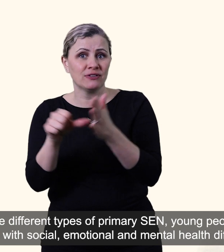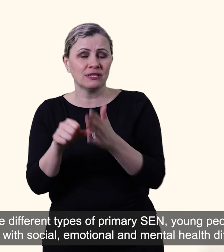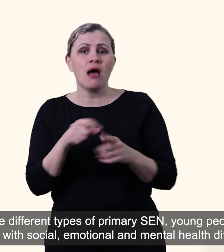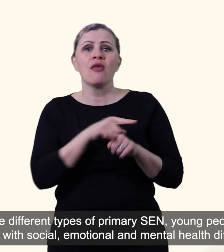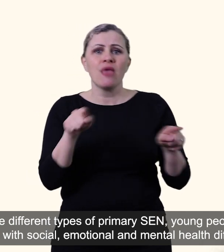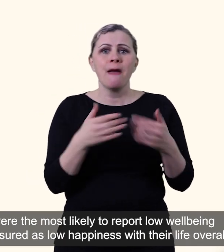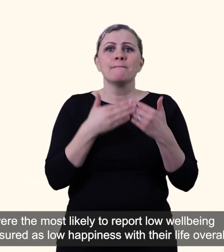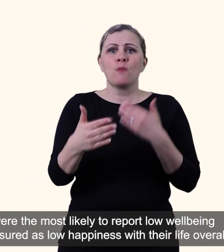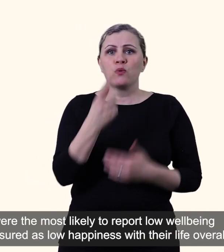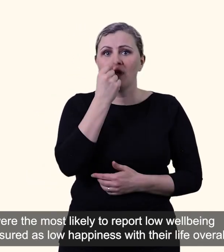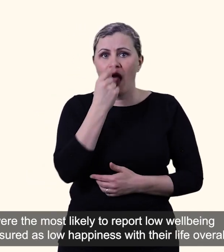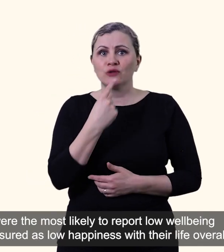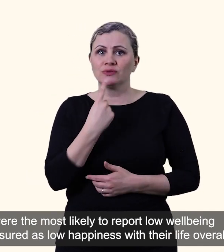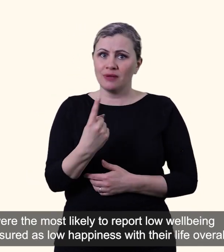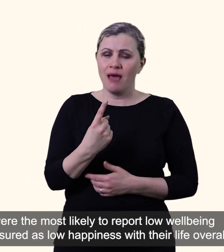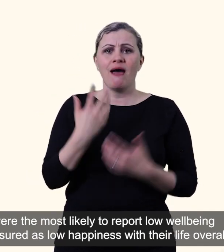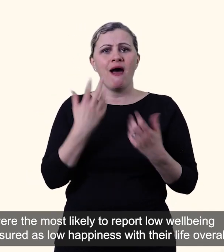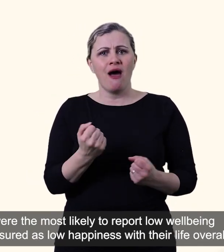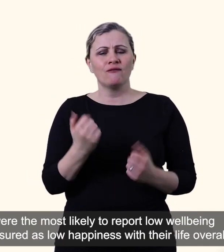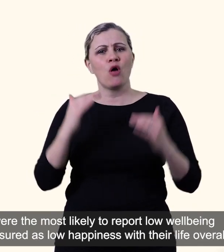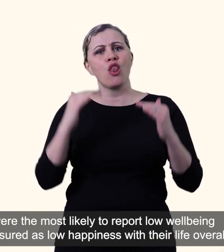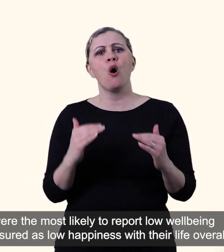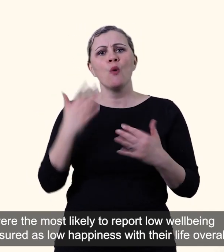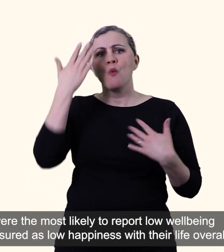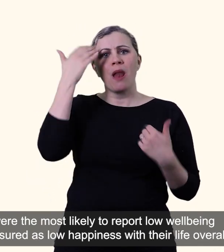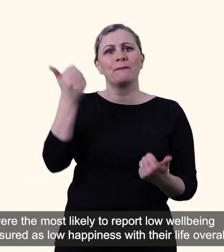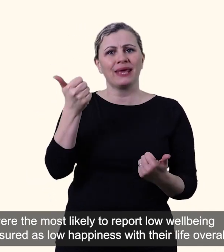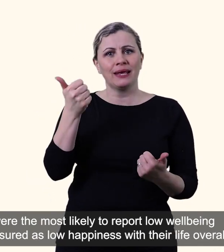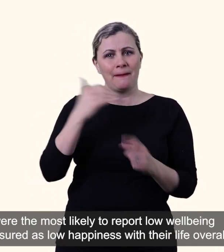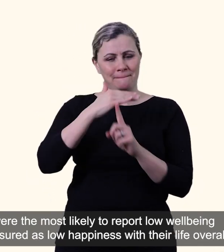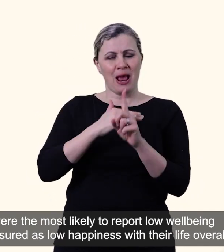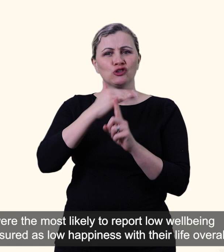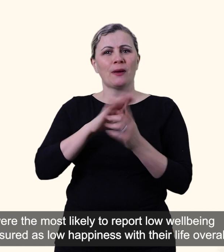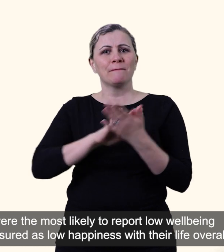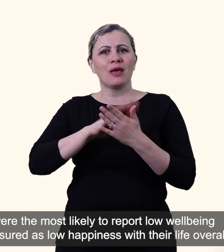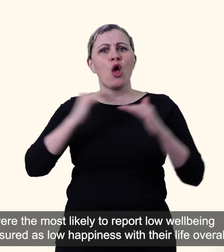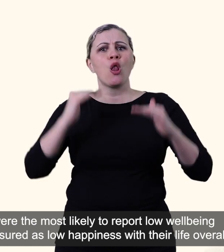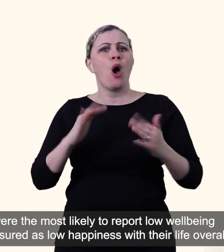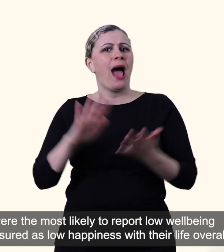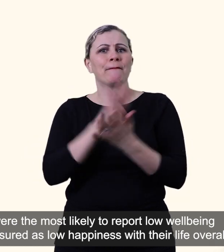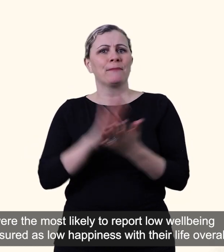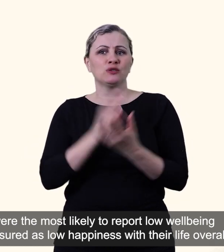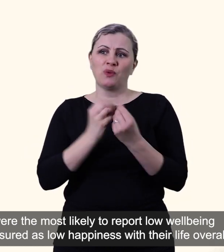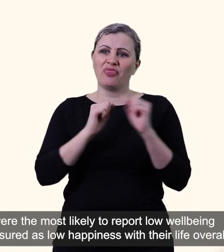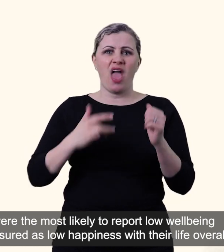difficulties were the most likely to report low well-being, measured as low happiness with their life